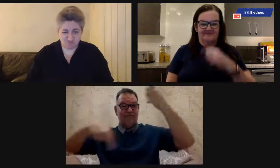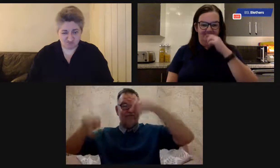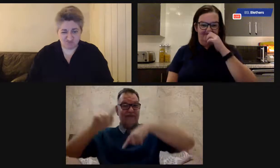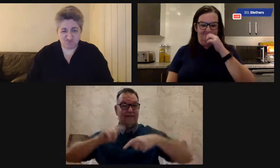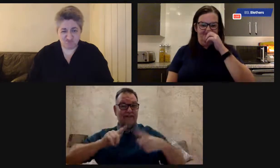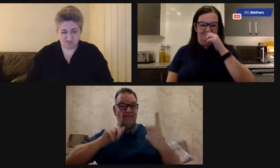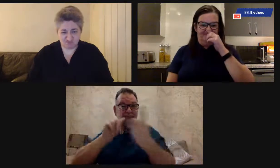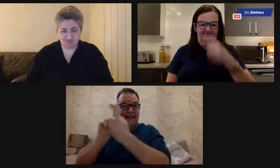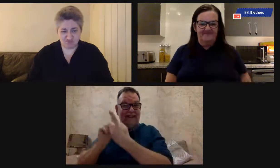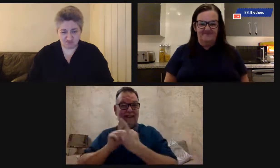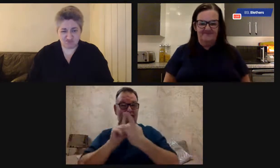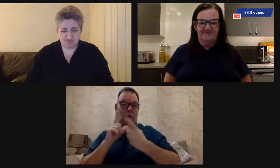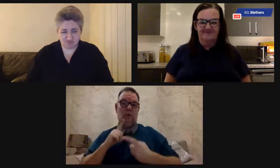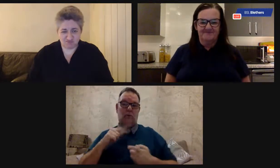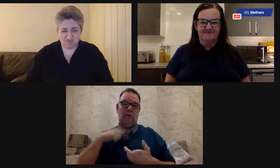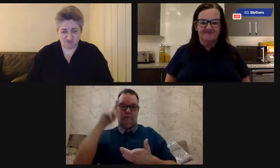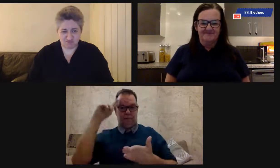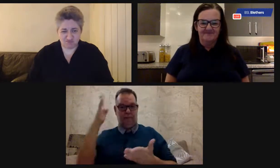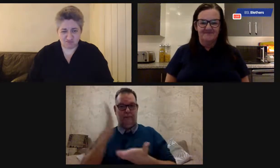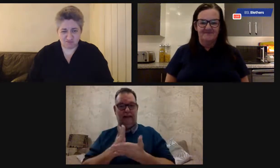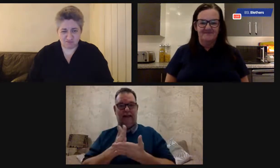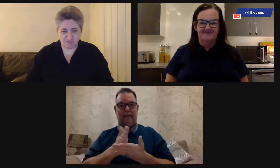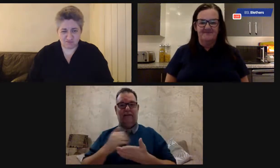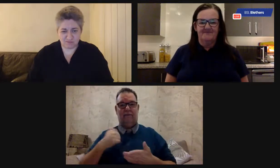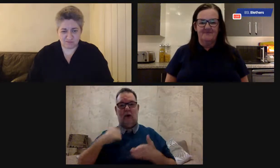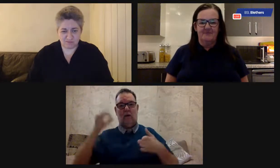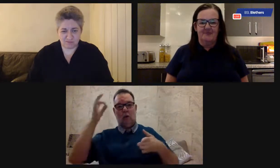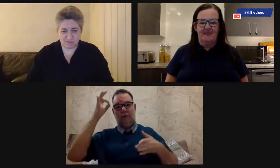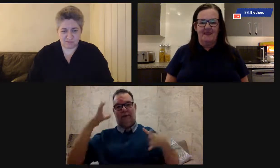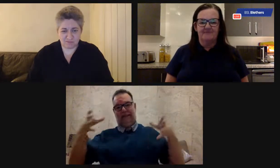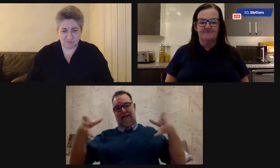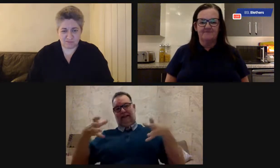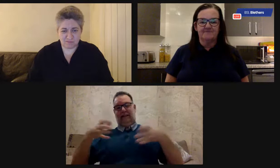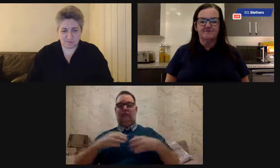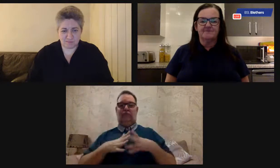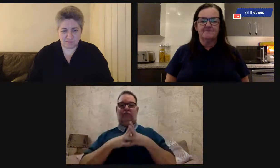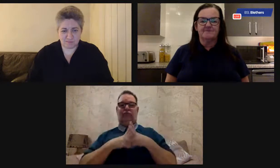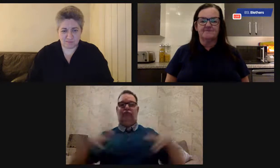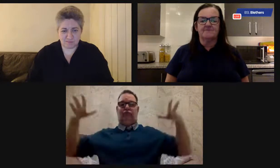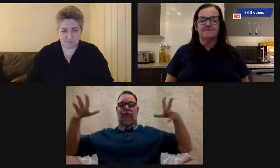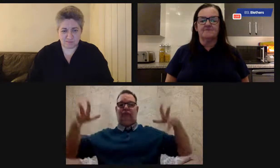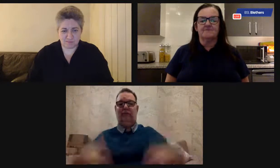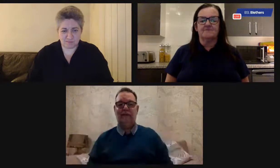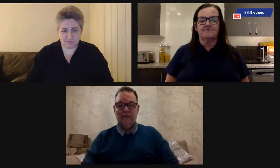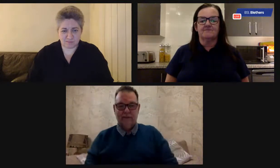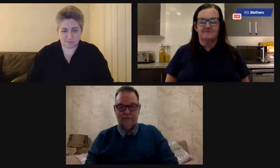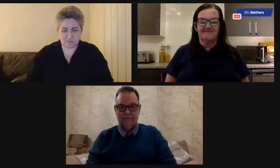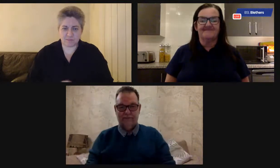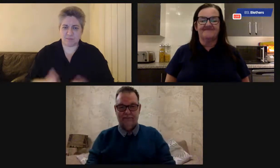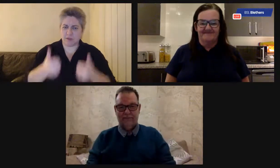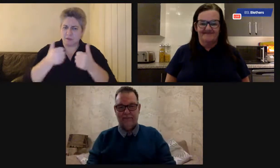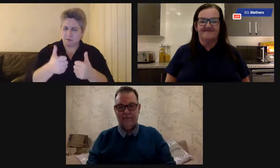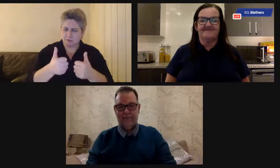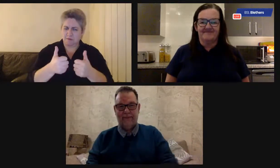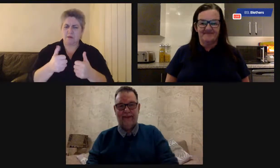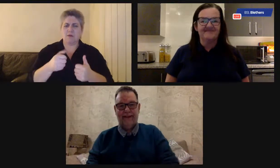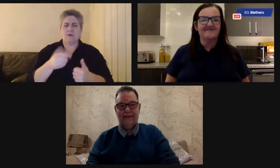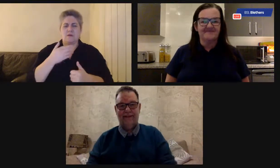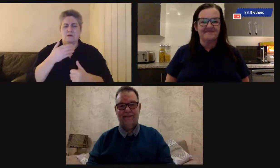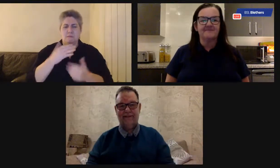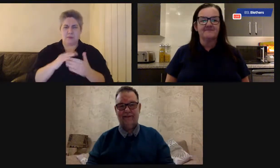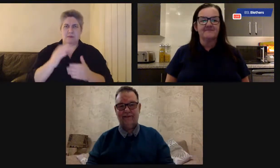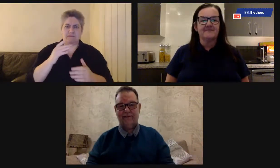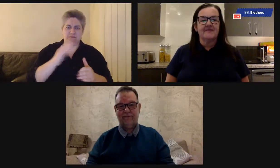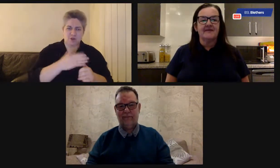that's why we changed the name, to encourage not just us travelling all over the UK, but also expanding